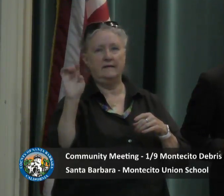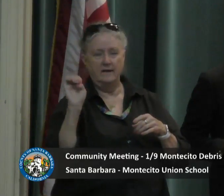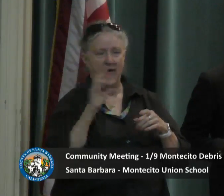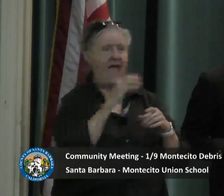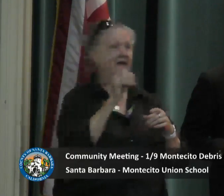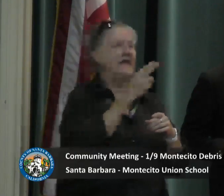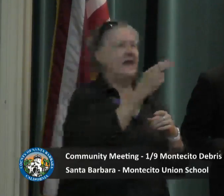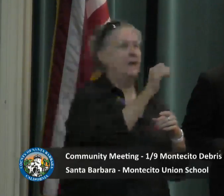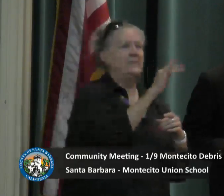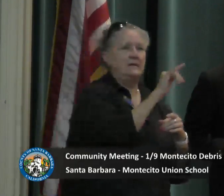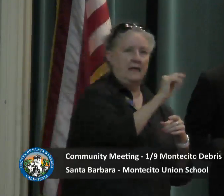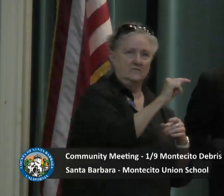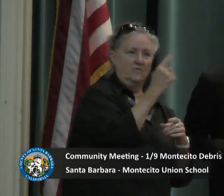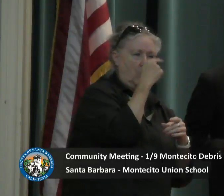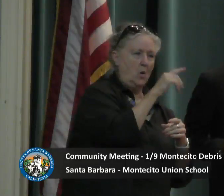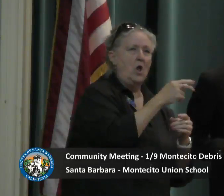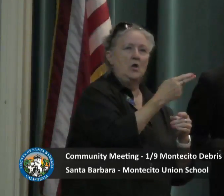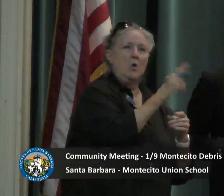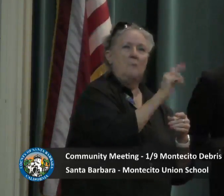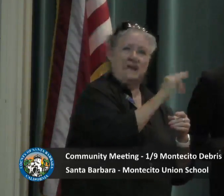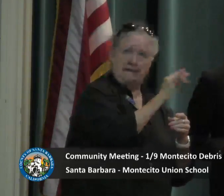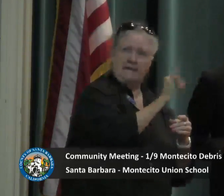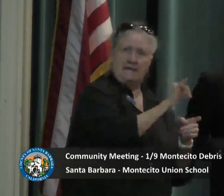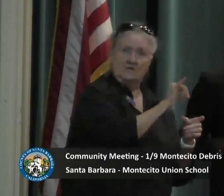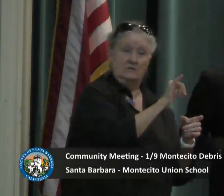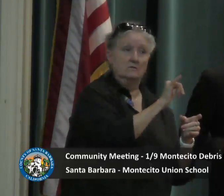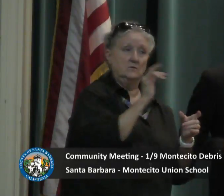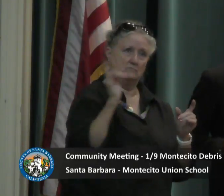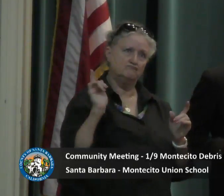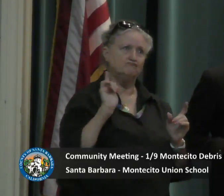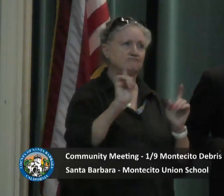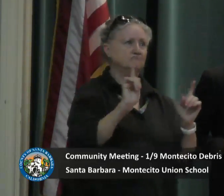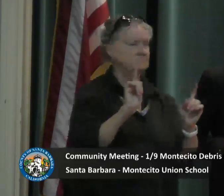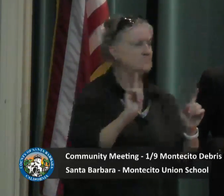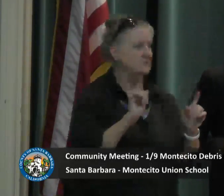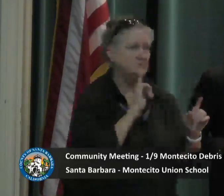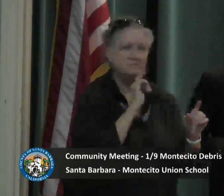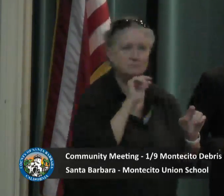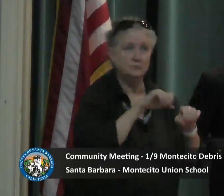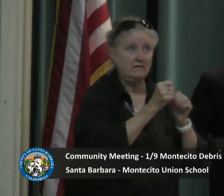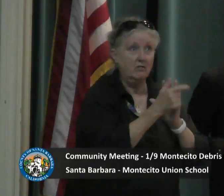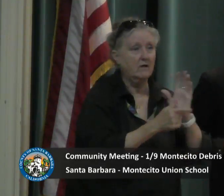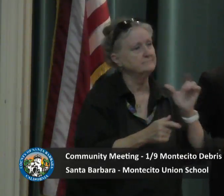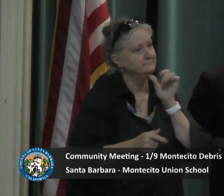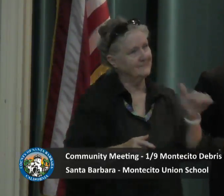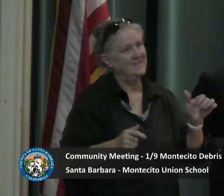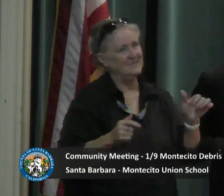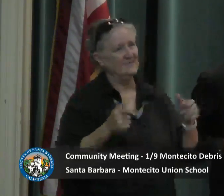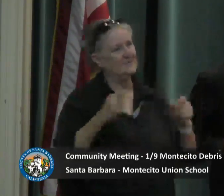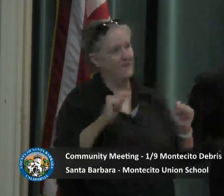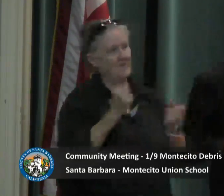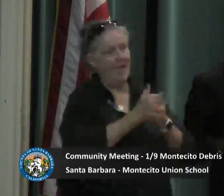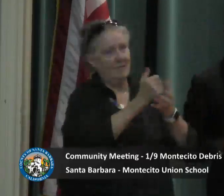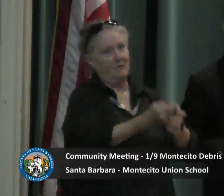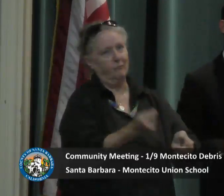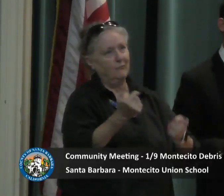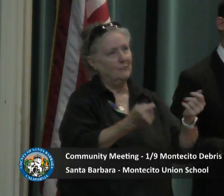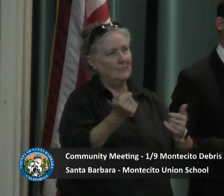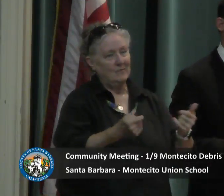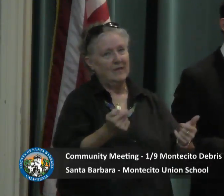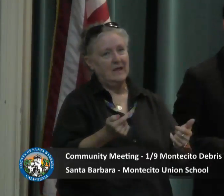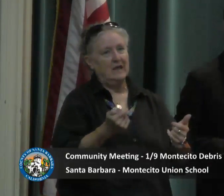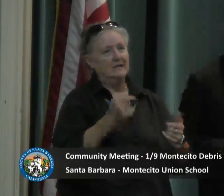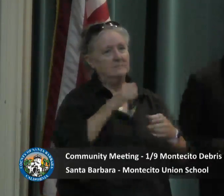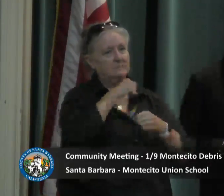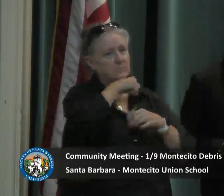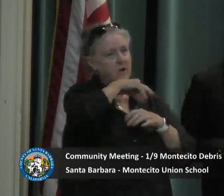up to help make sure that we didn't break the law as we try to help you remove some of your debris. There's not yet a solution